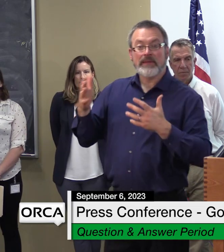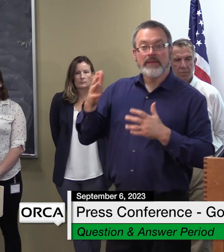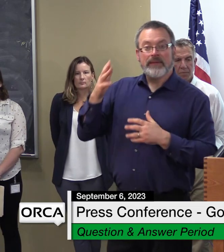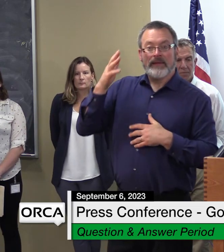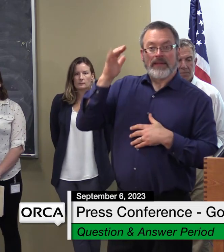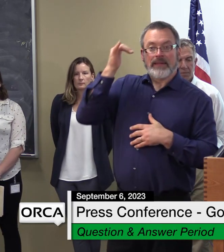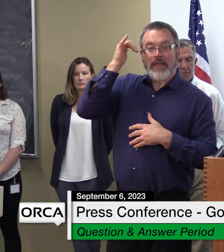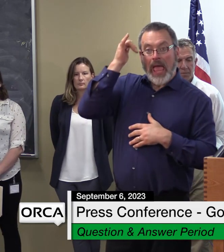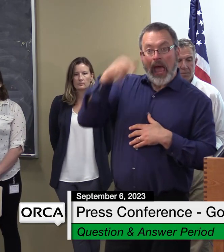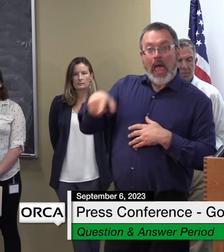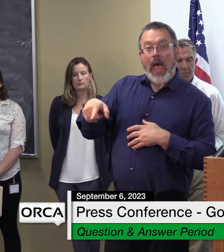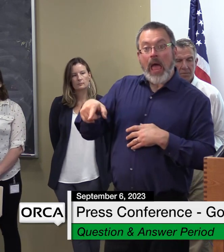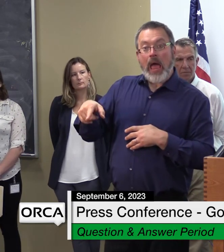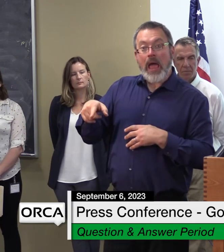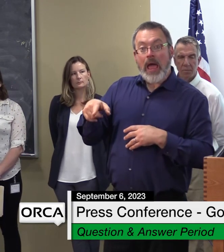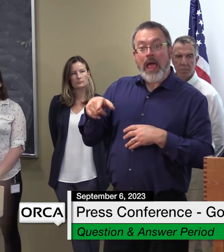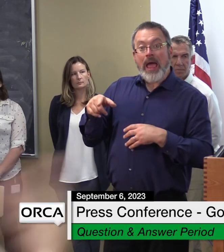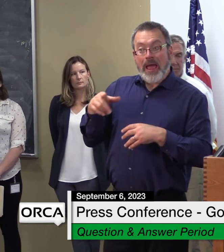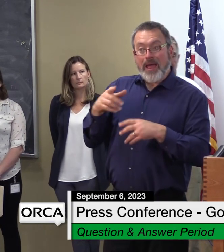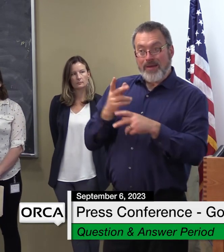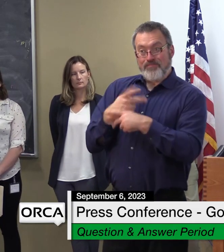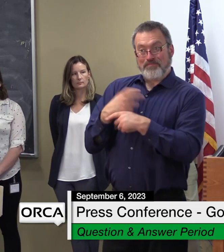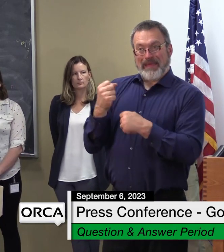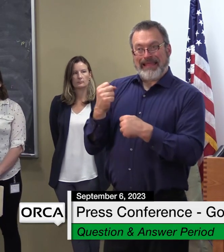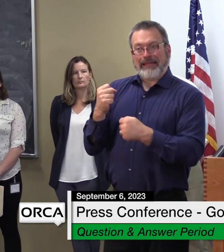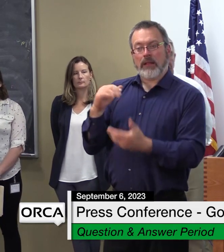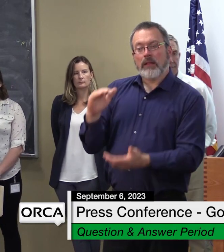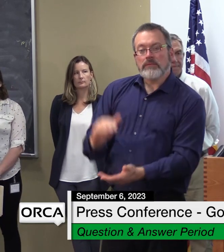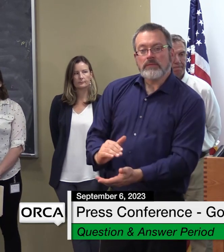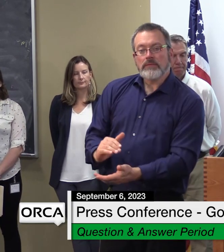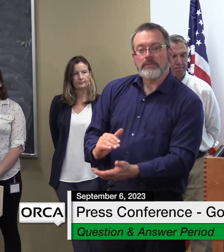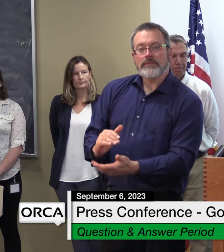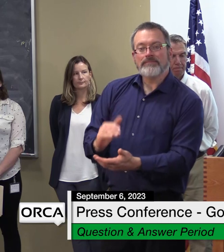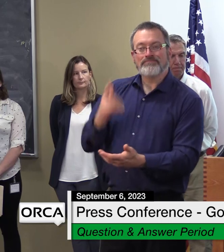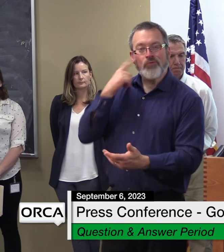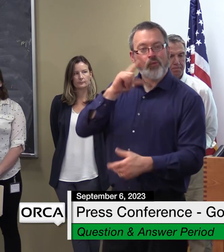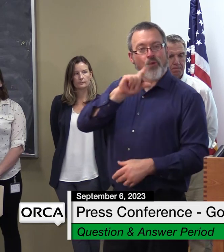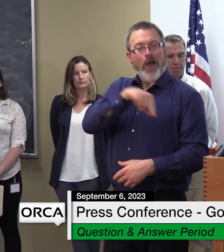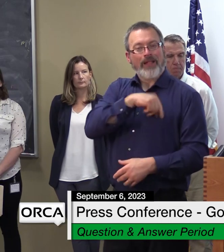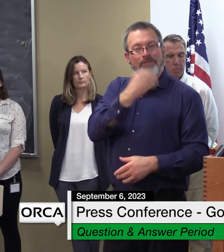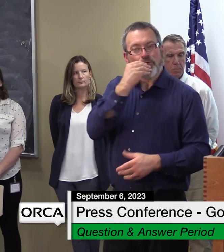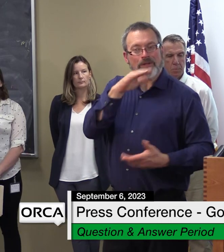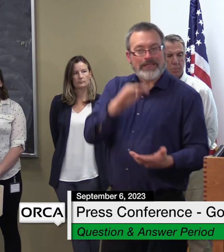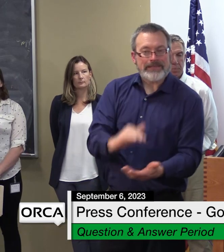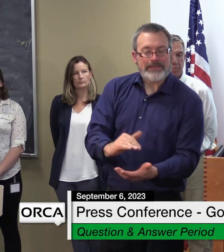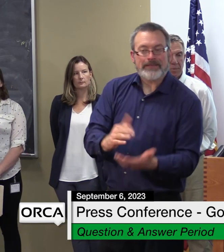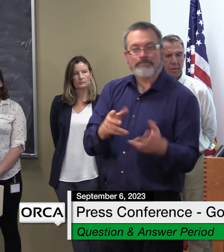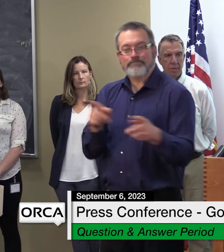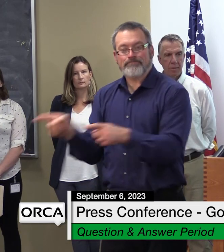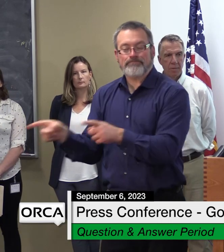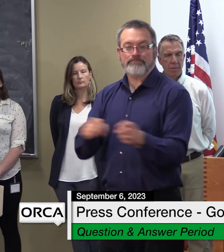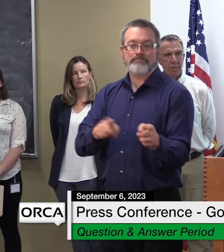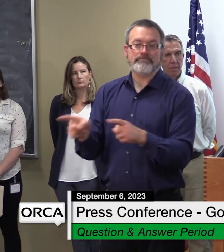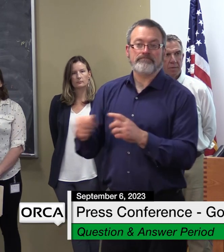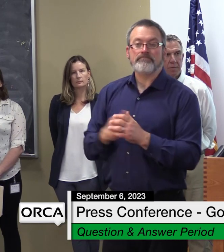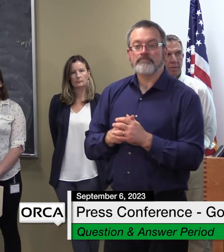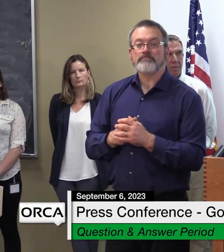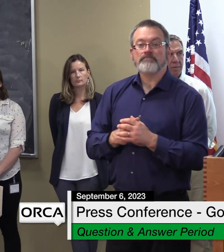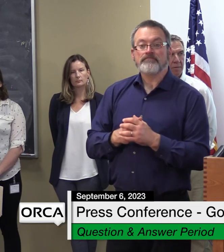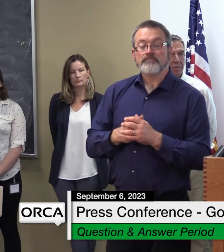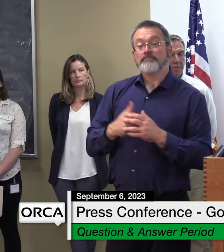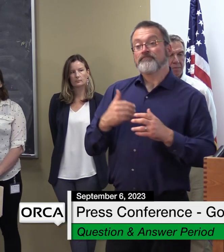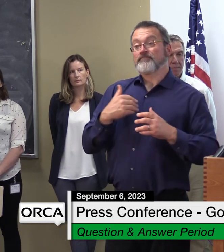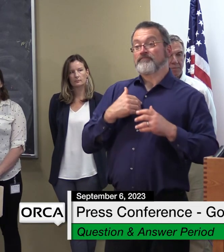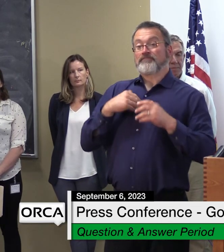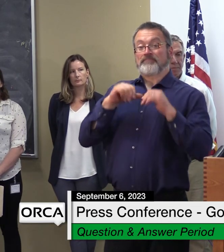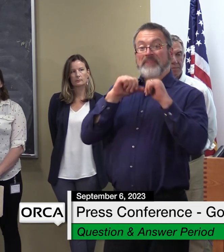quality feed. We did put up the feed directory, and that's been very popular. You can go to the Agency of Agriculture and you can